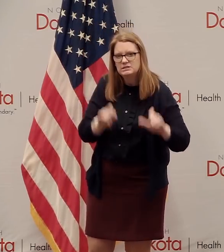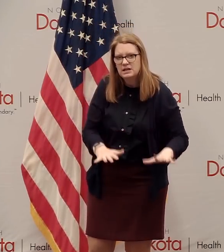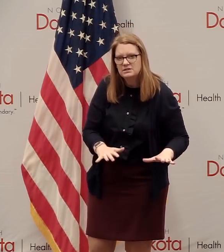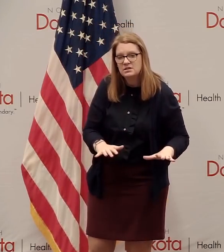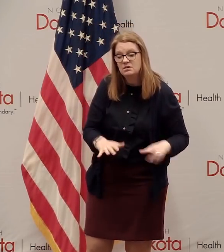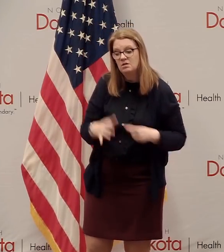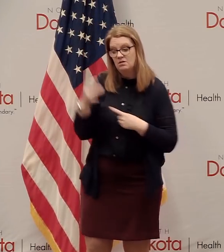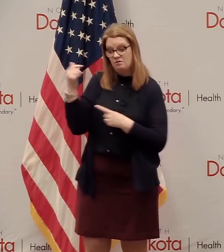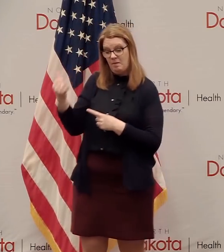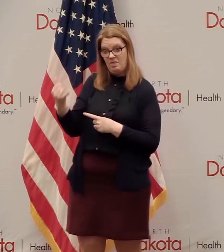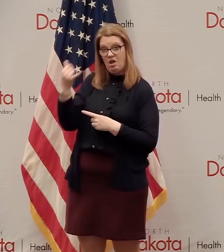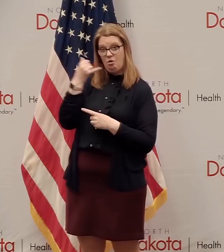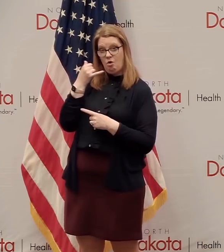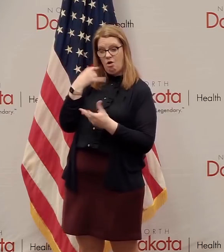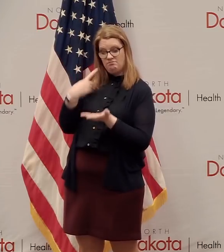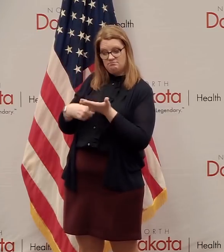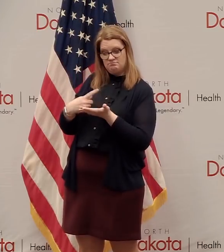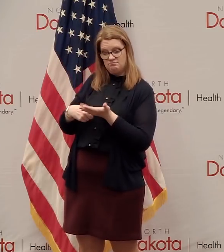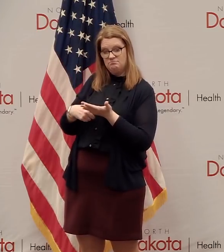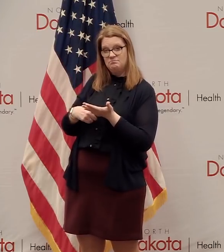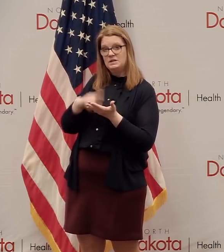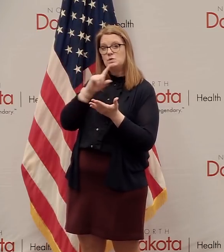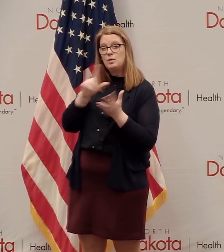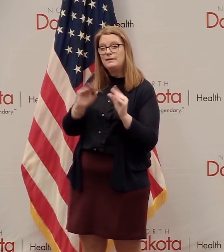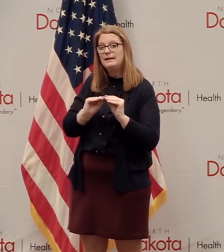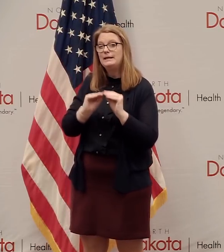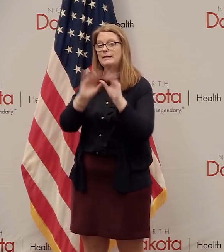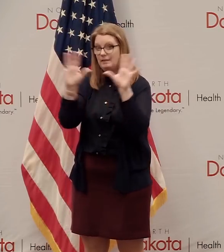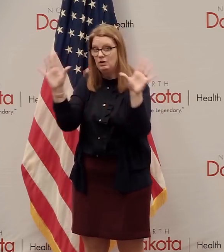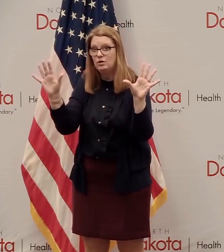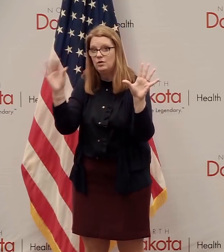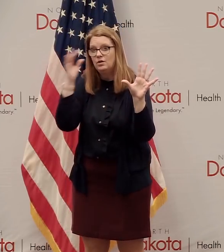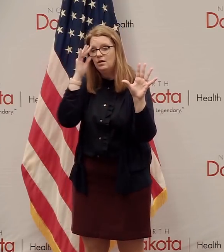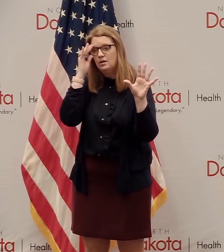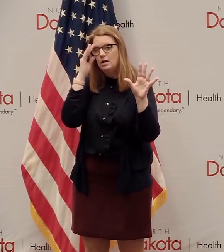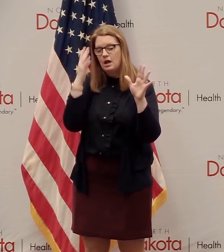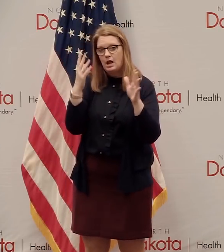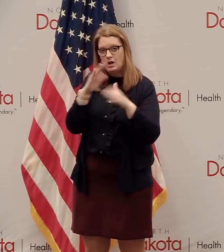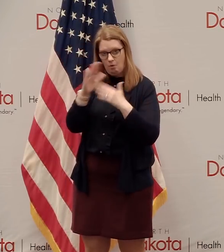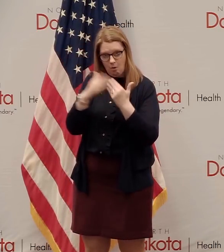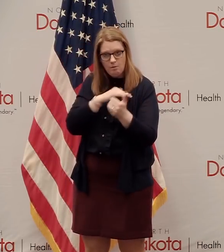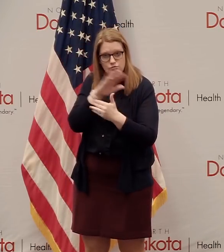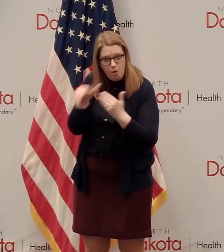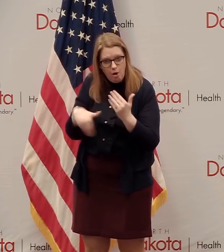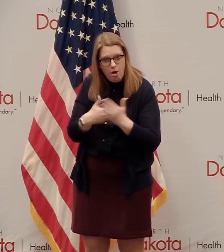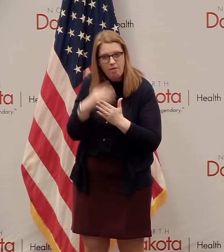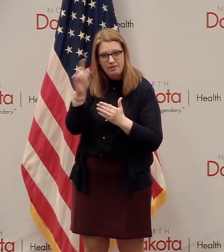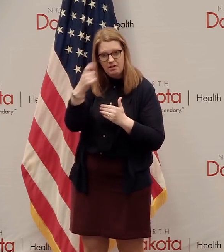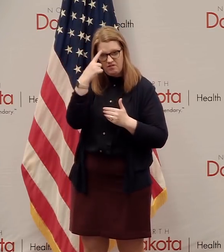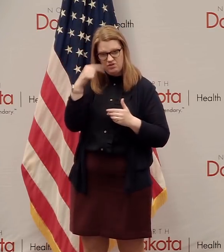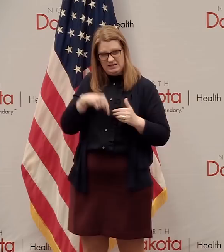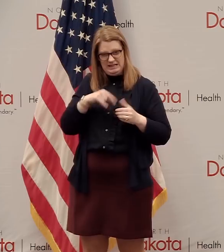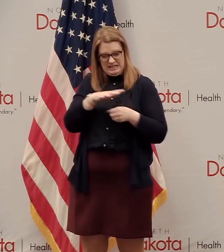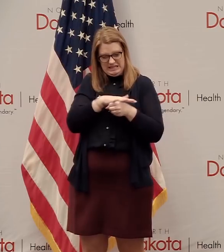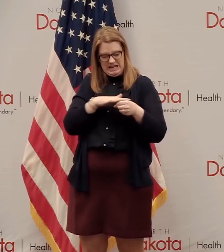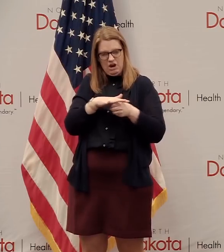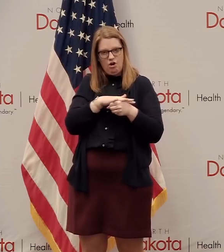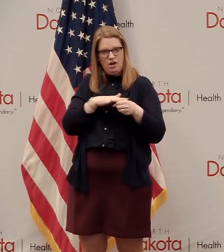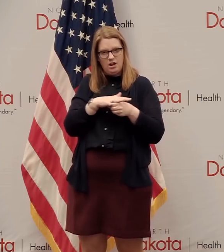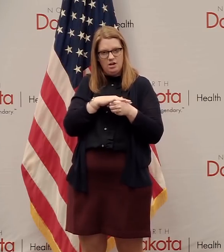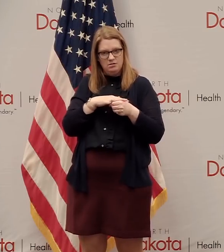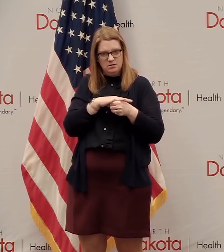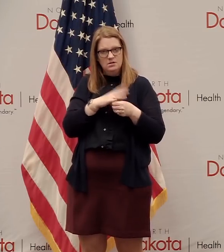that call and from talking to, again, nearly all the governors in our region over the